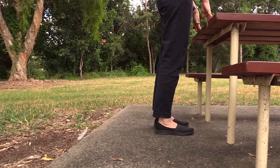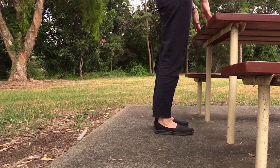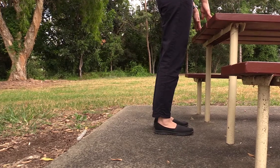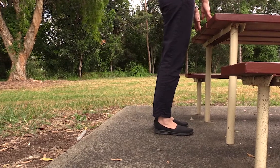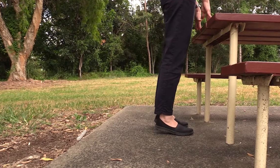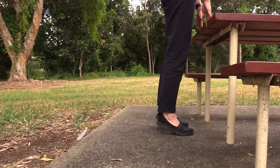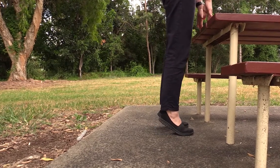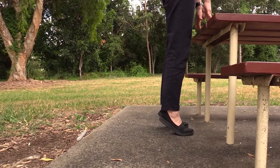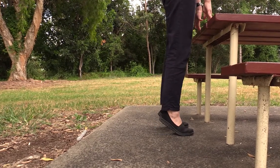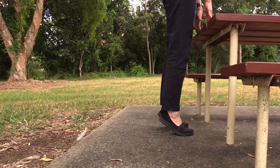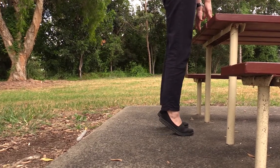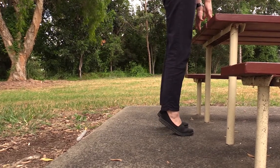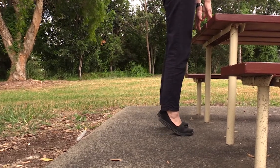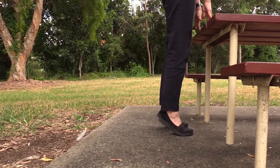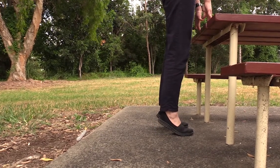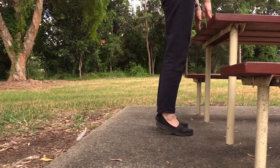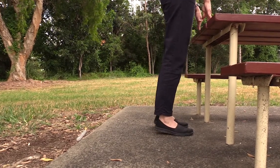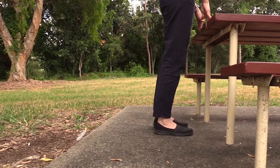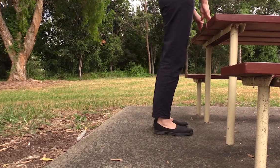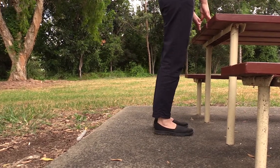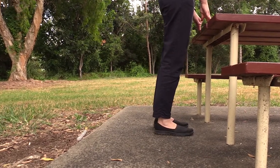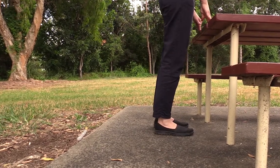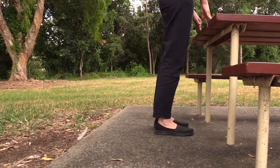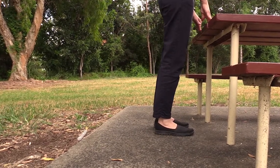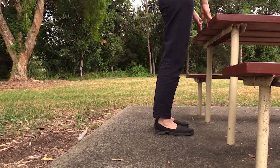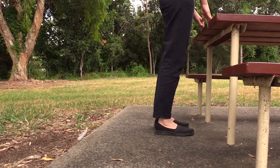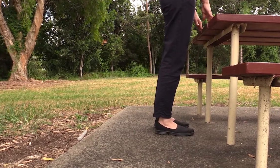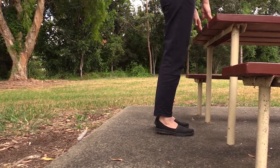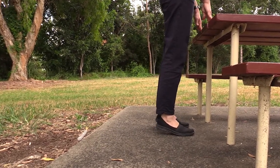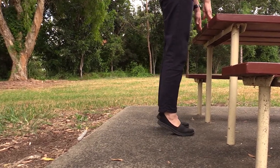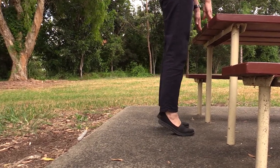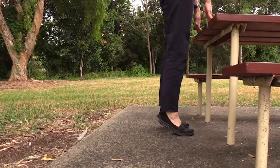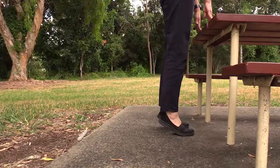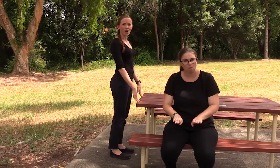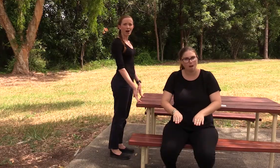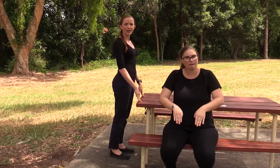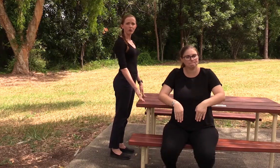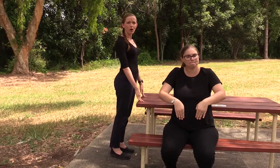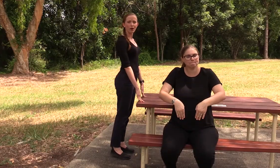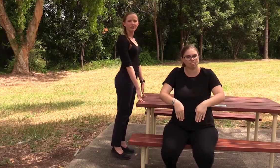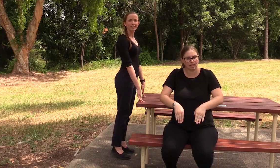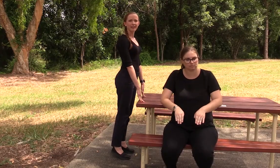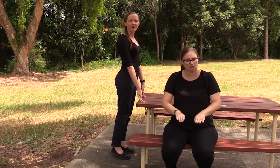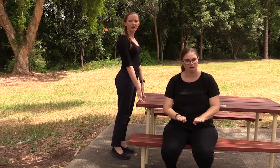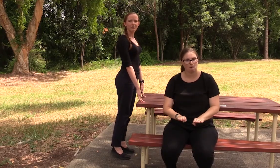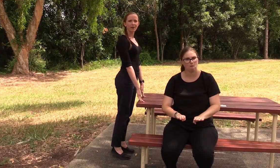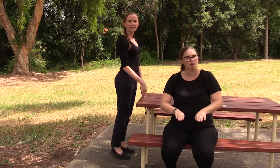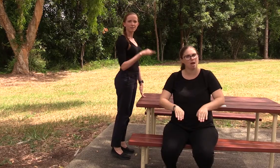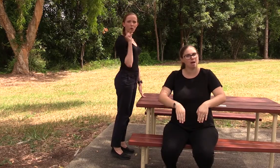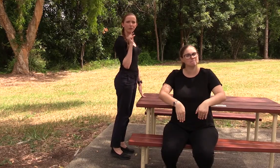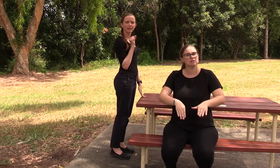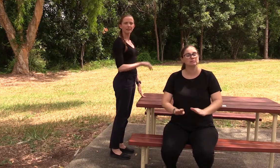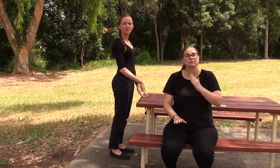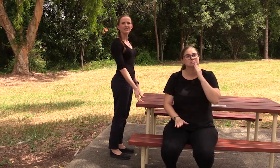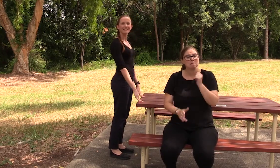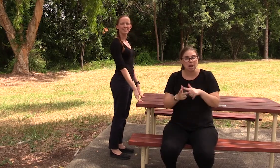slowly. Up and down. It doesn't matter how high you go, even a very